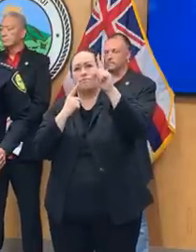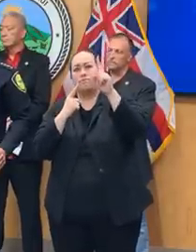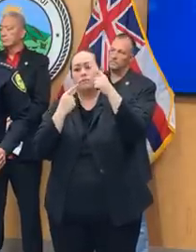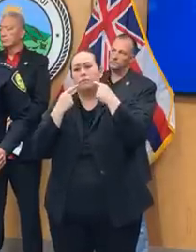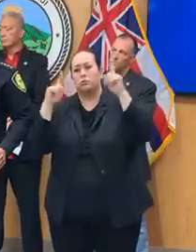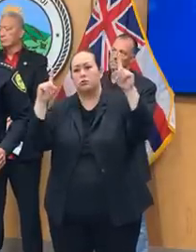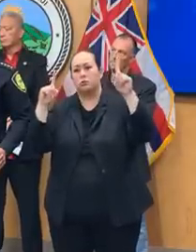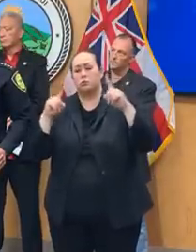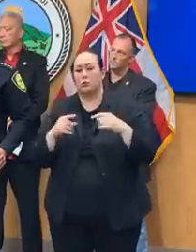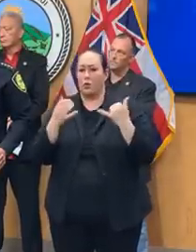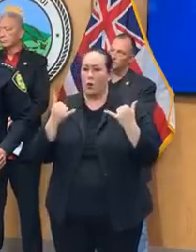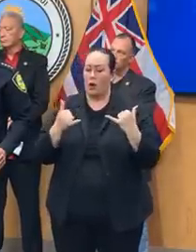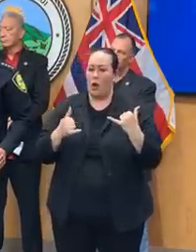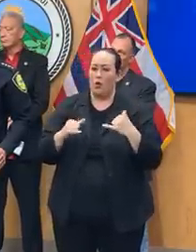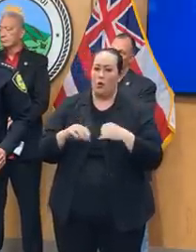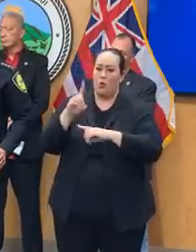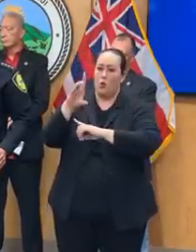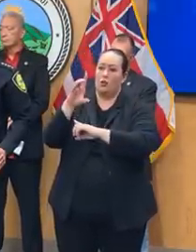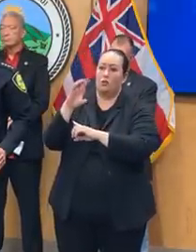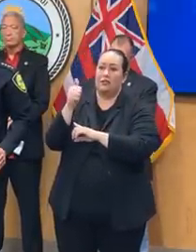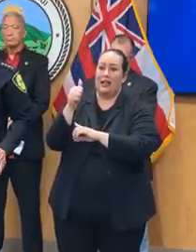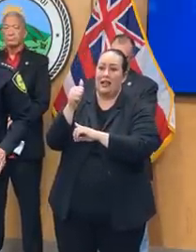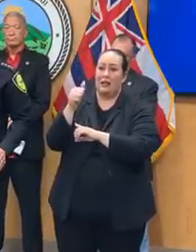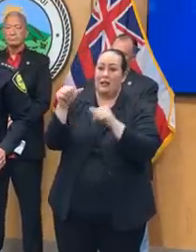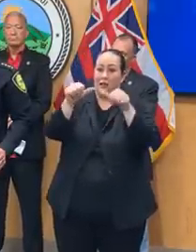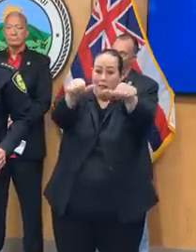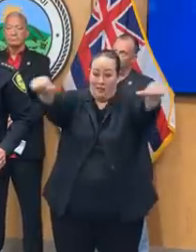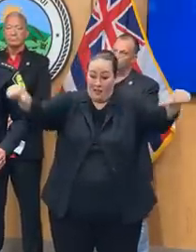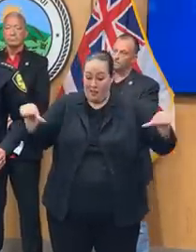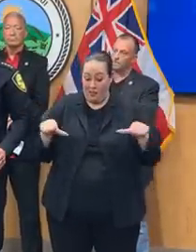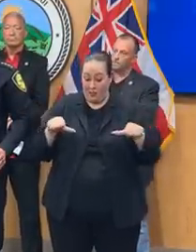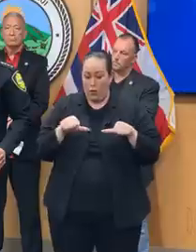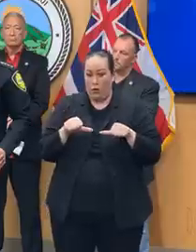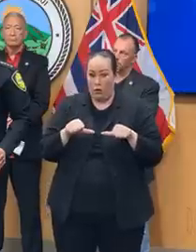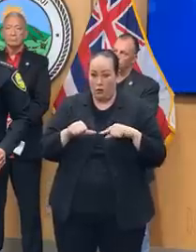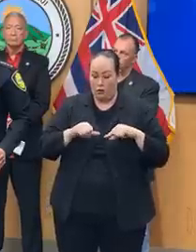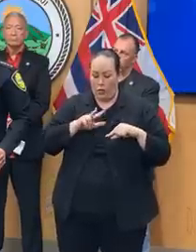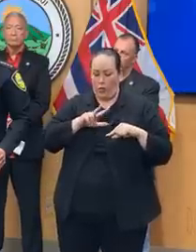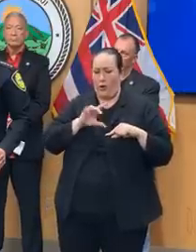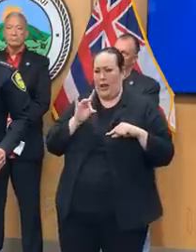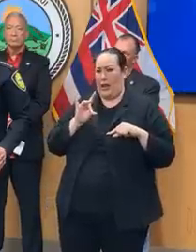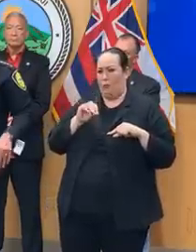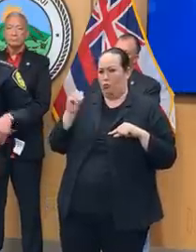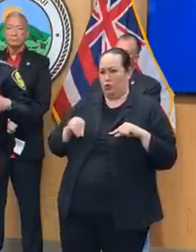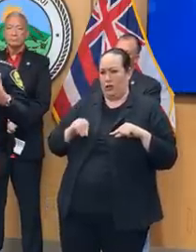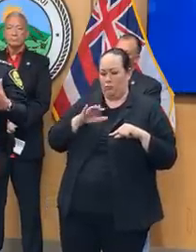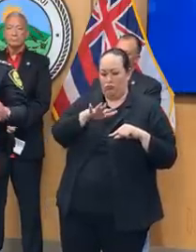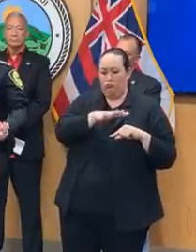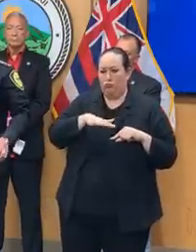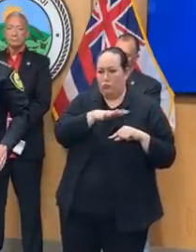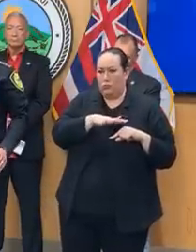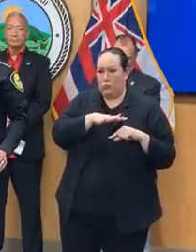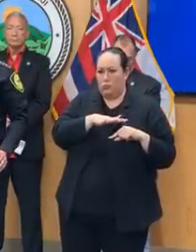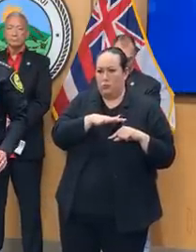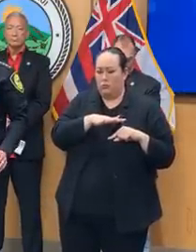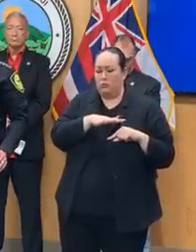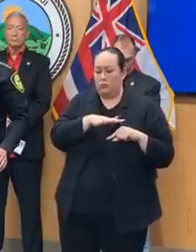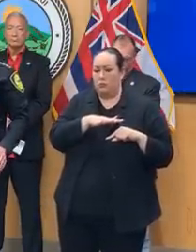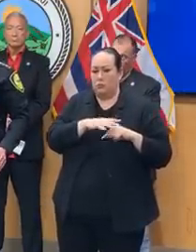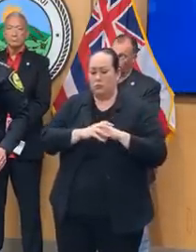110 is the number, 38% is the area searched. We have, as we opened up the